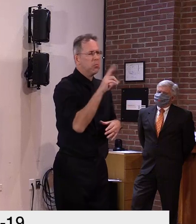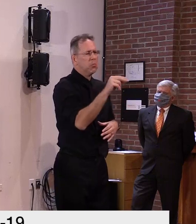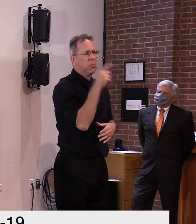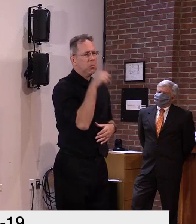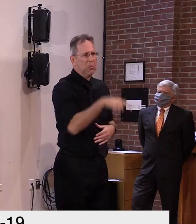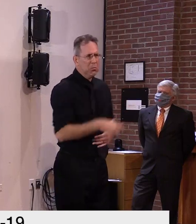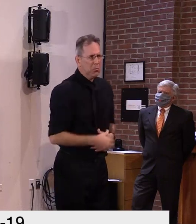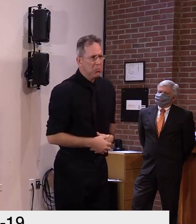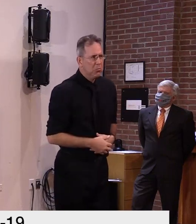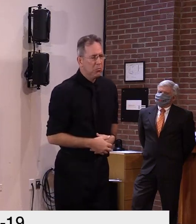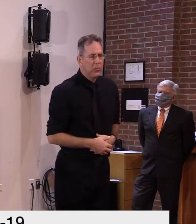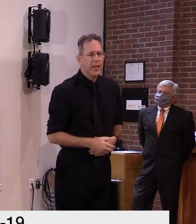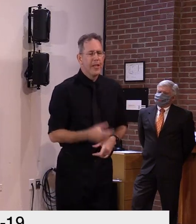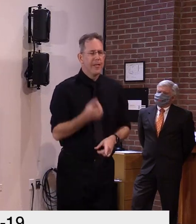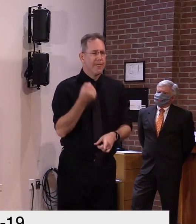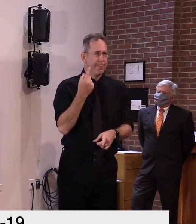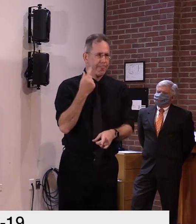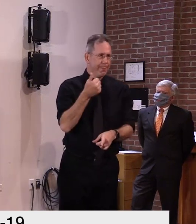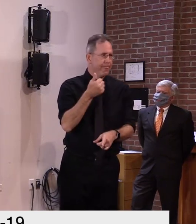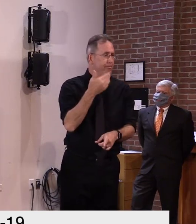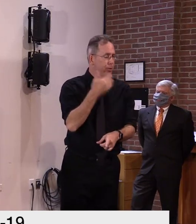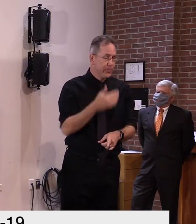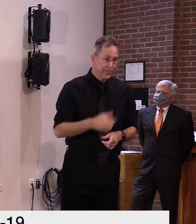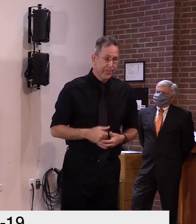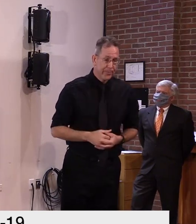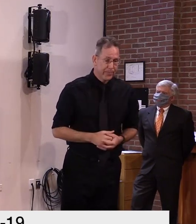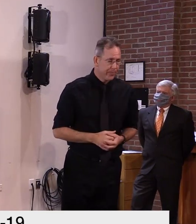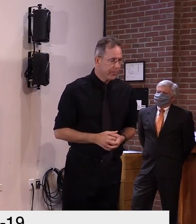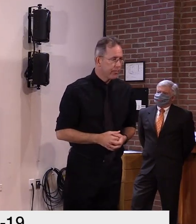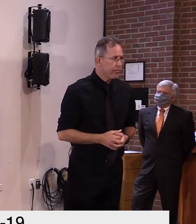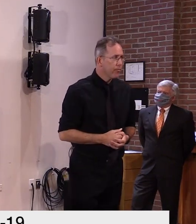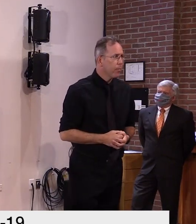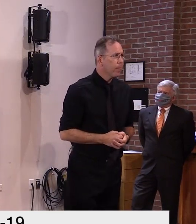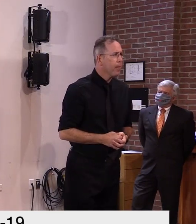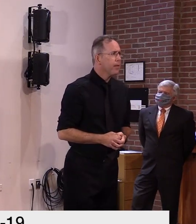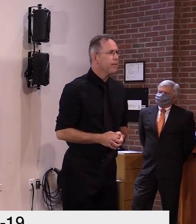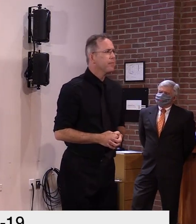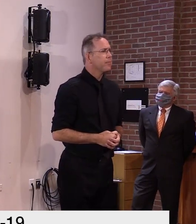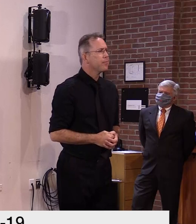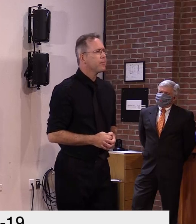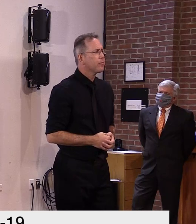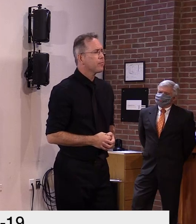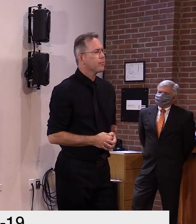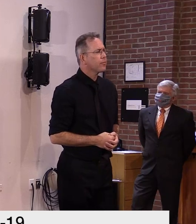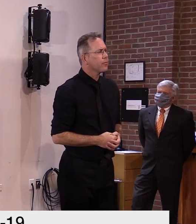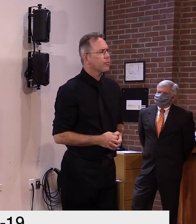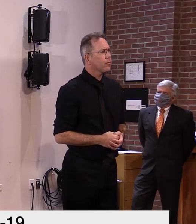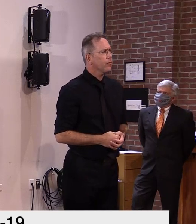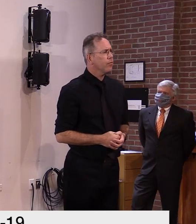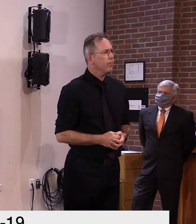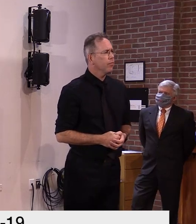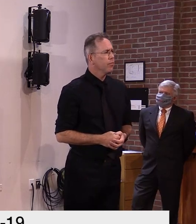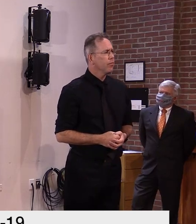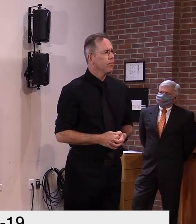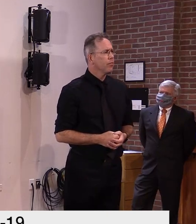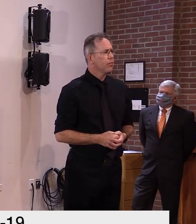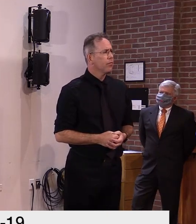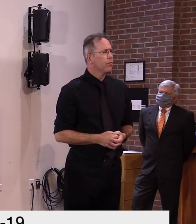Okay. I think for the sake of time, I'll call that good. If you can follow up